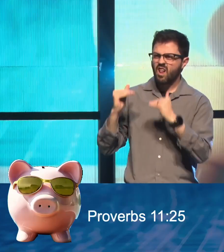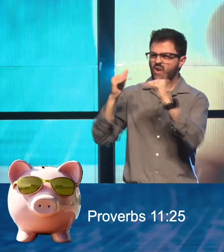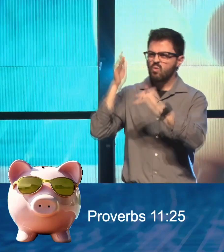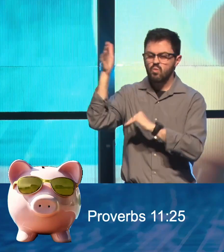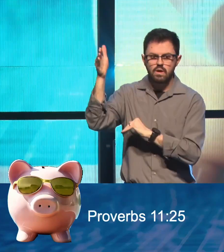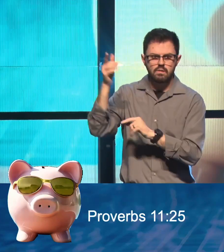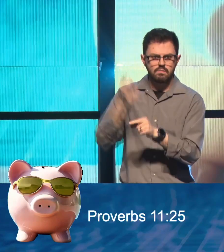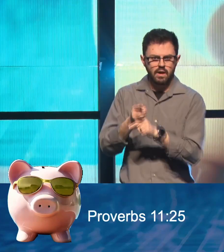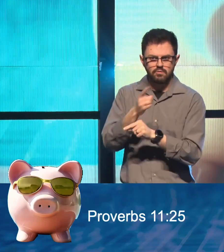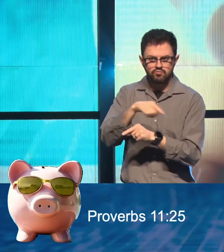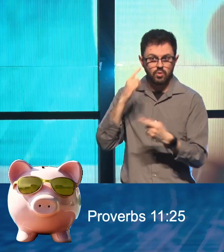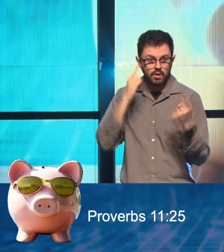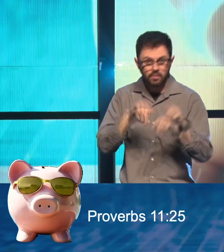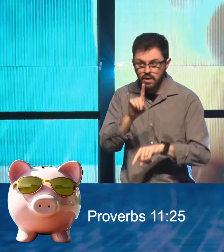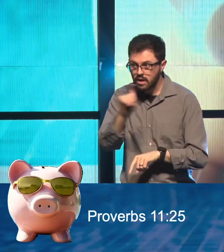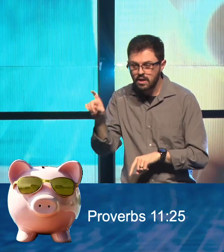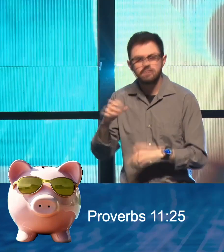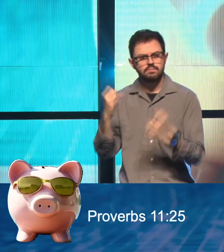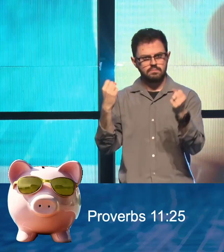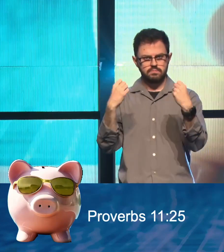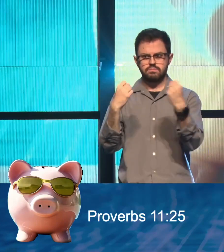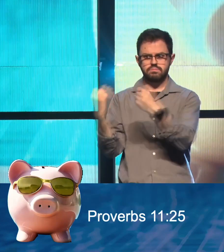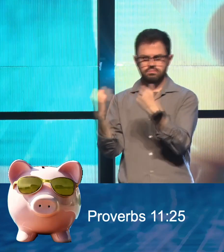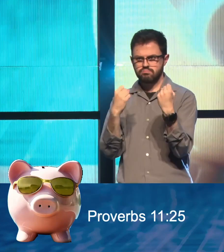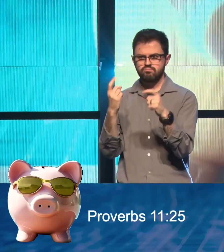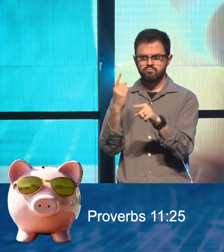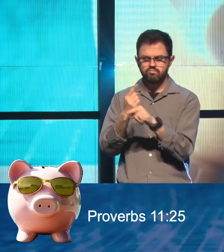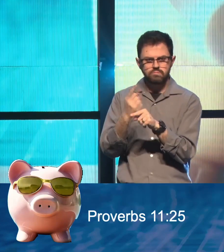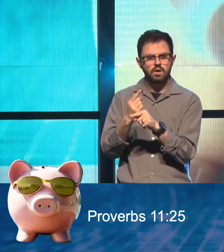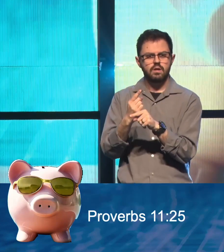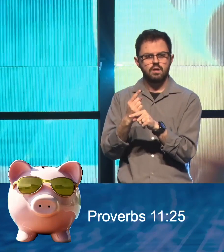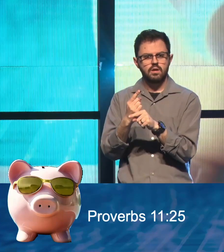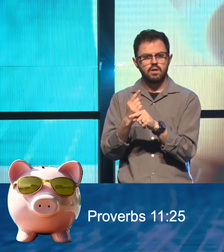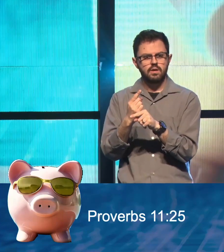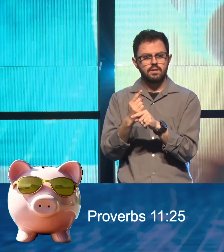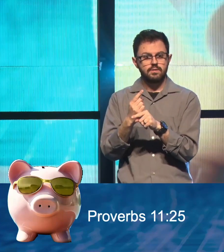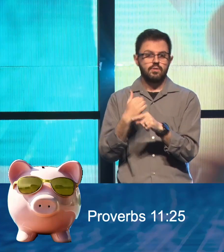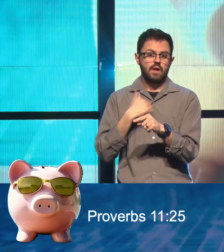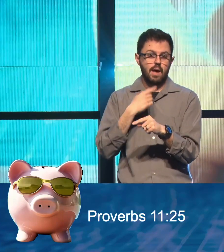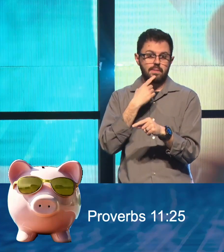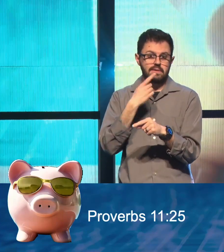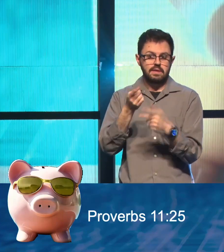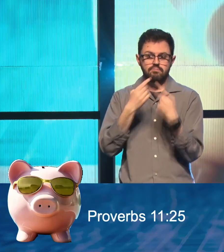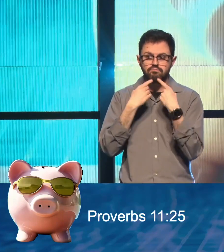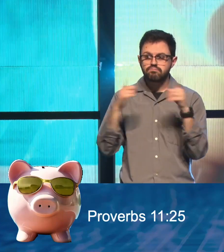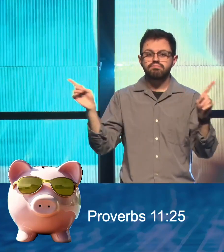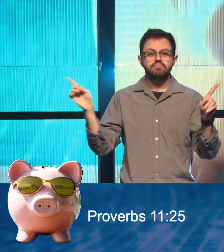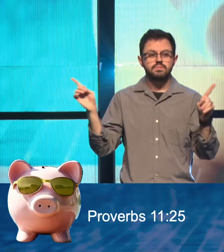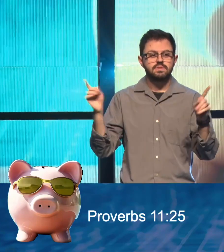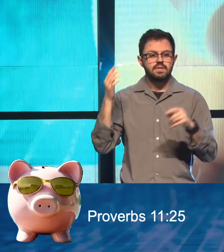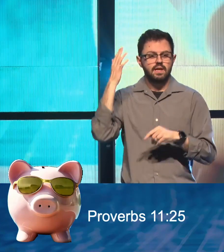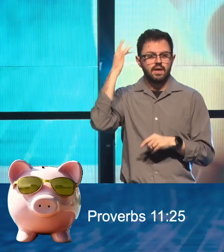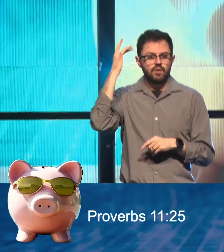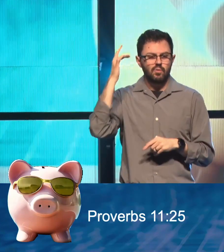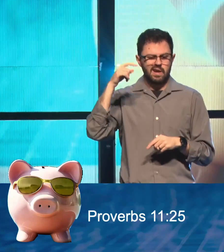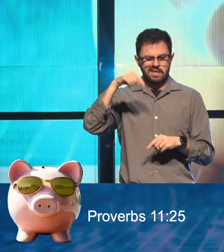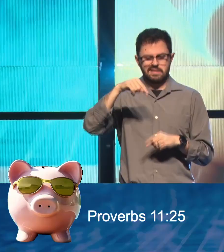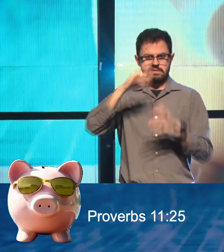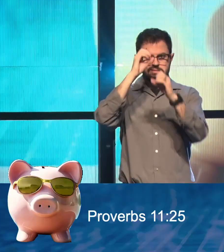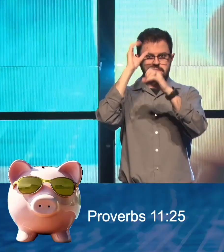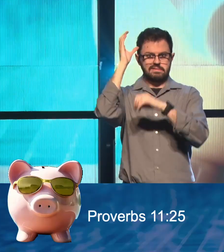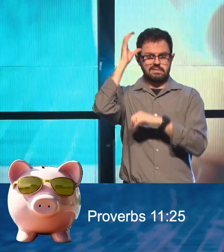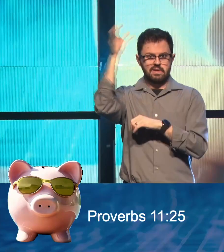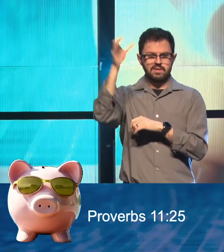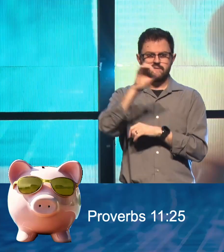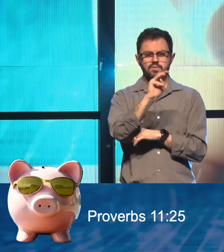No? Right? It's why, I'm going to say it out loud, it's why the idea of a meritocracy